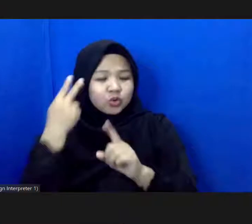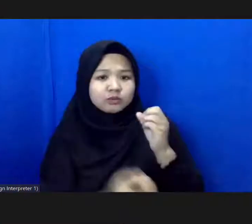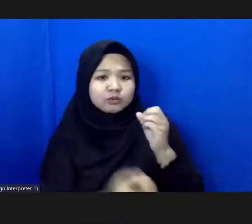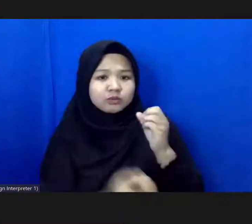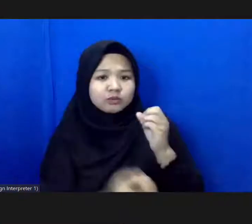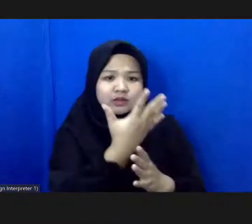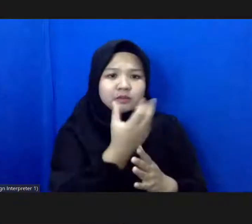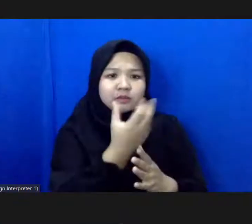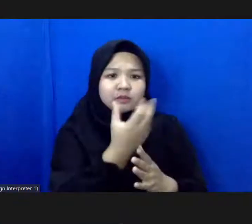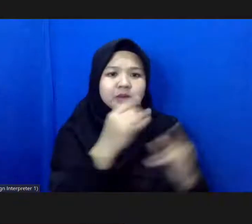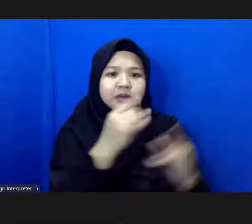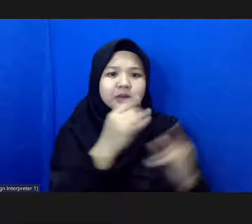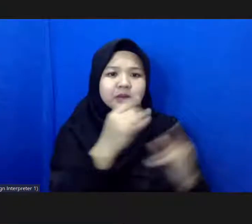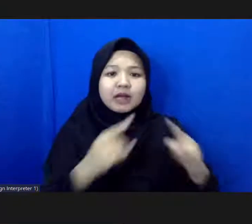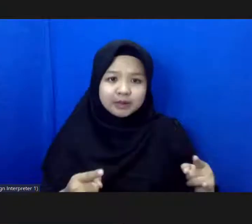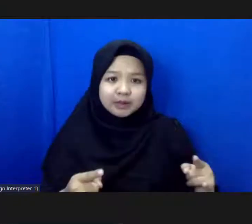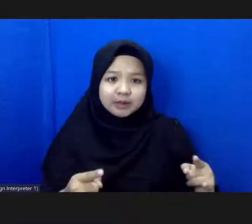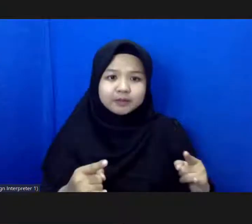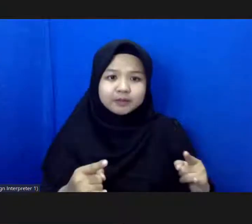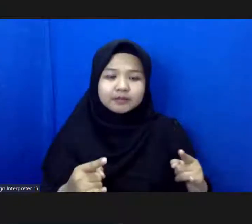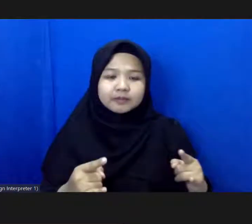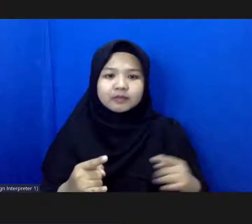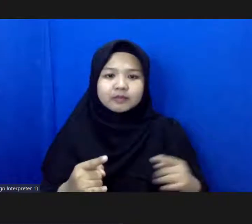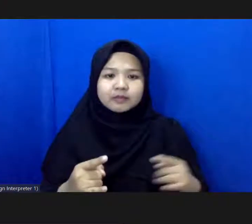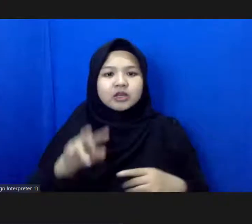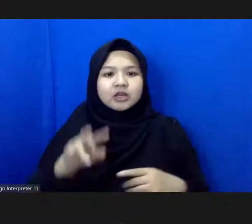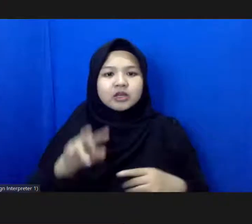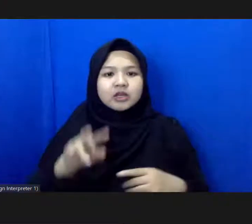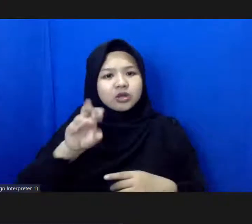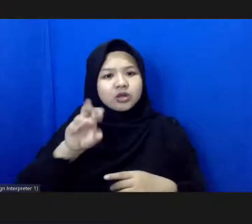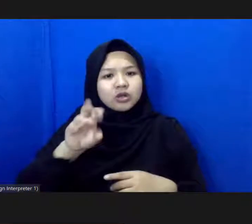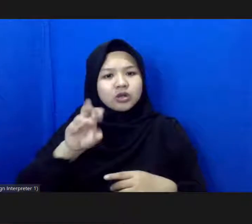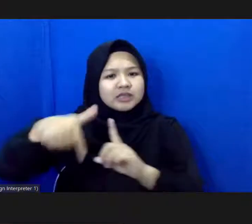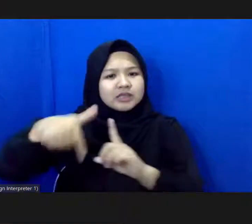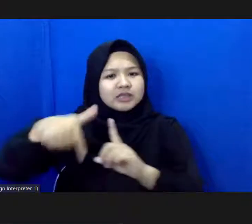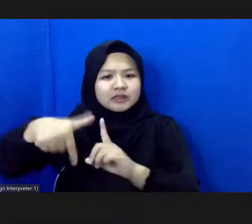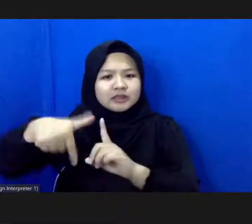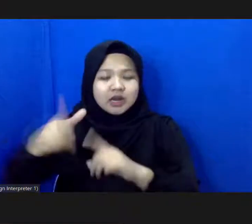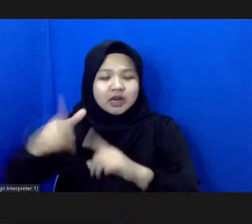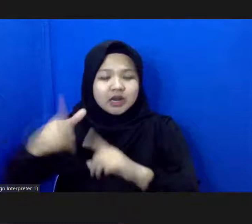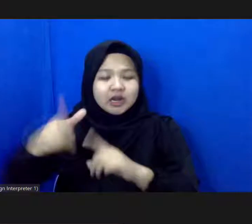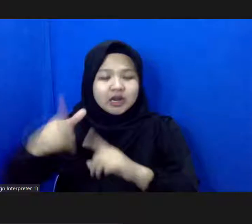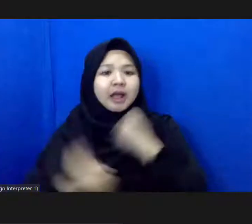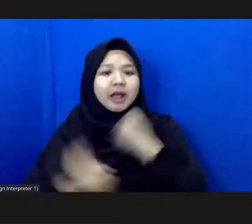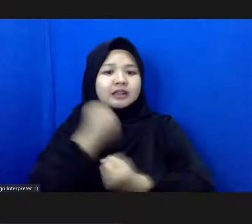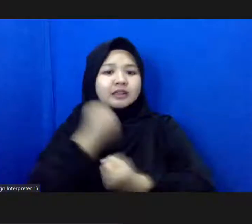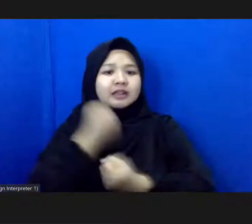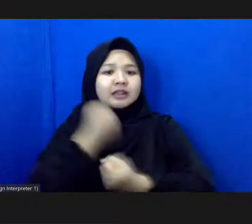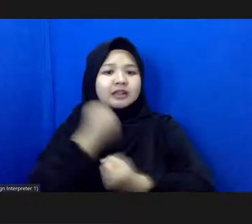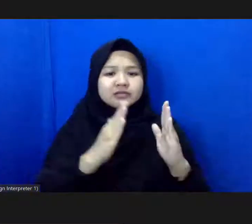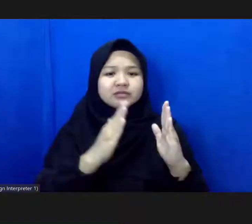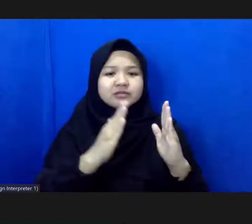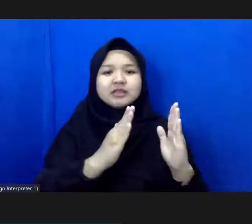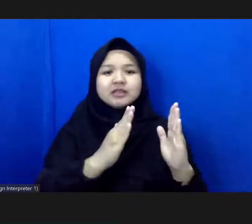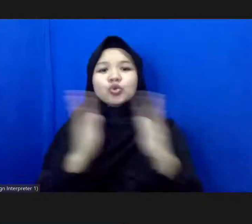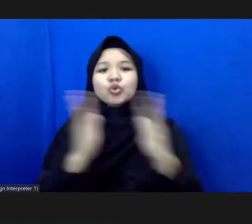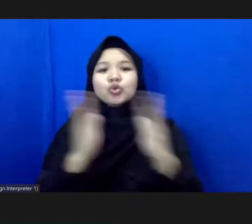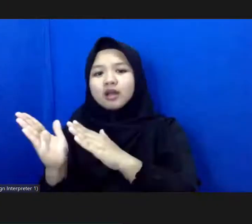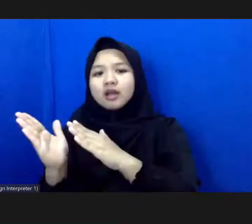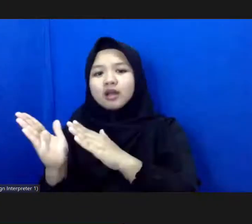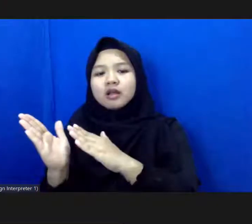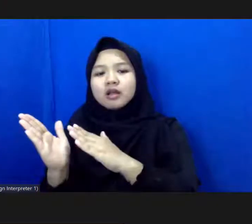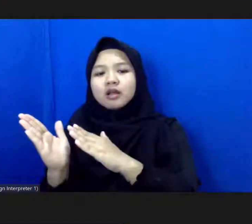camp since the influx in 2017, some of the activities were suspended when and only